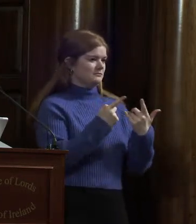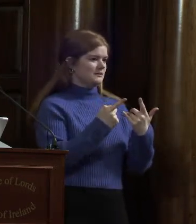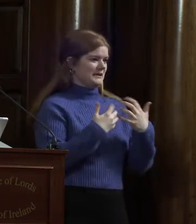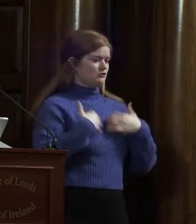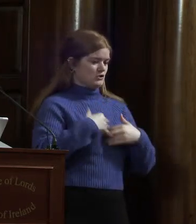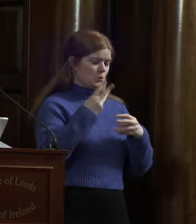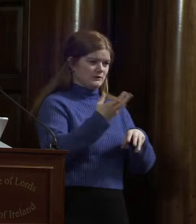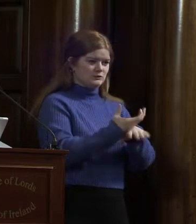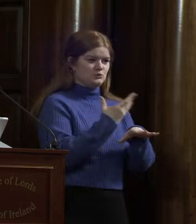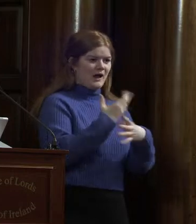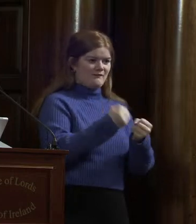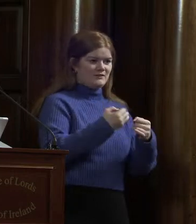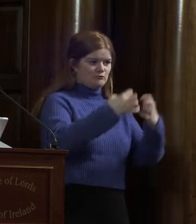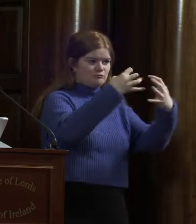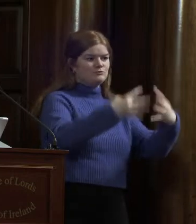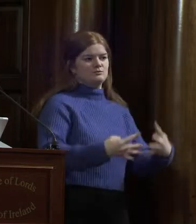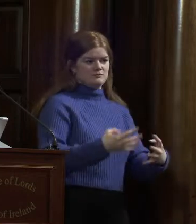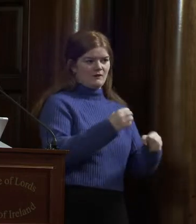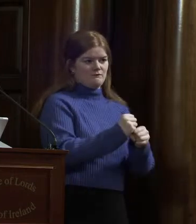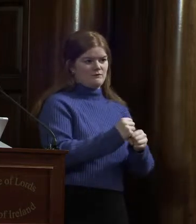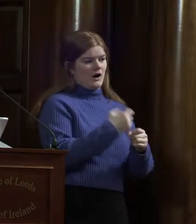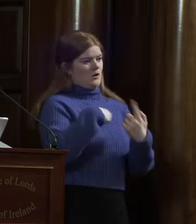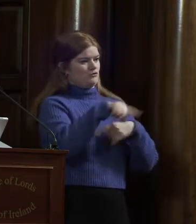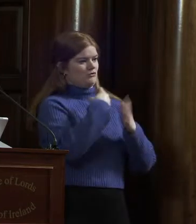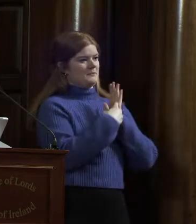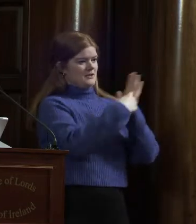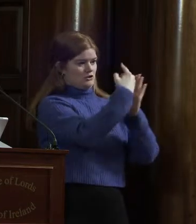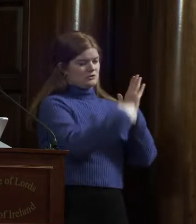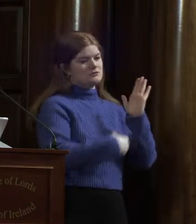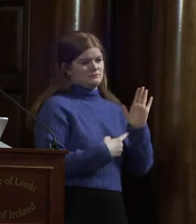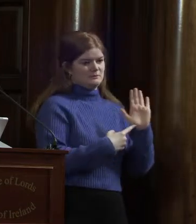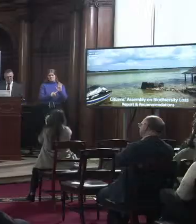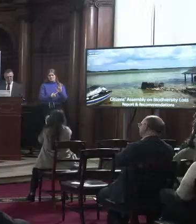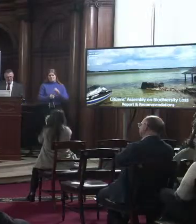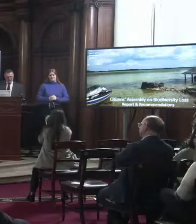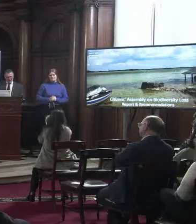they will have in the outcomes of the recommendations that they've made.